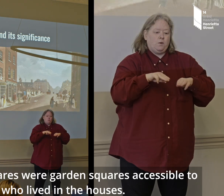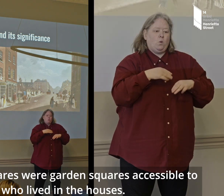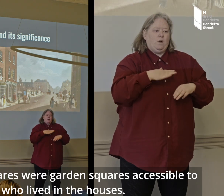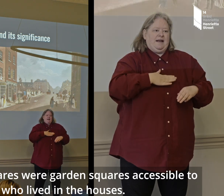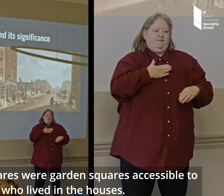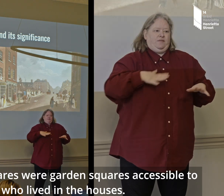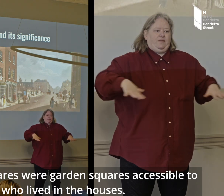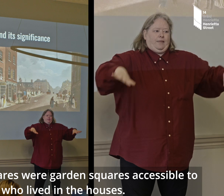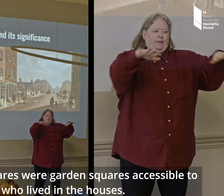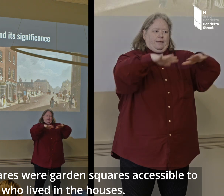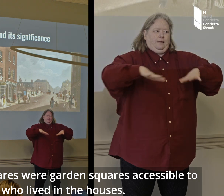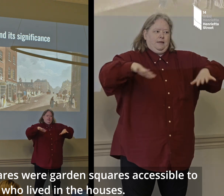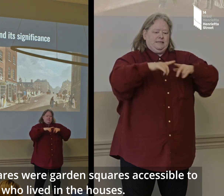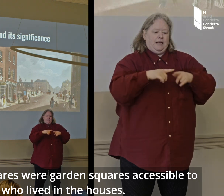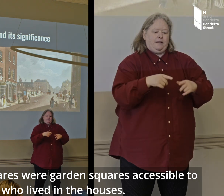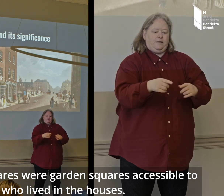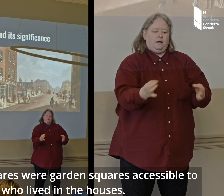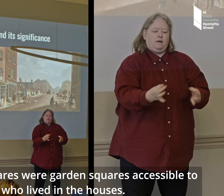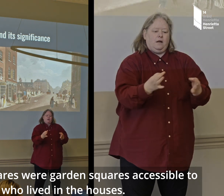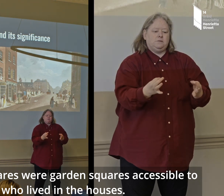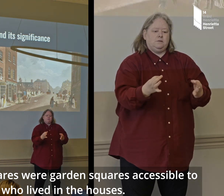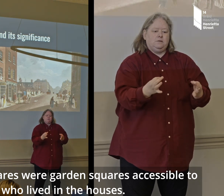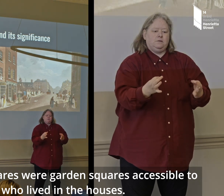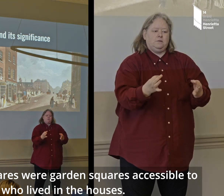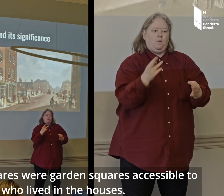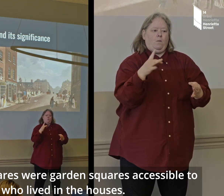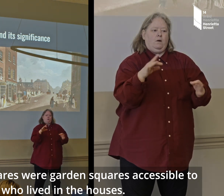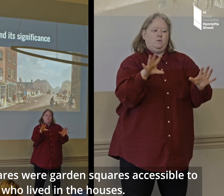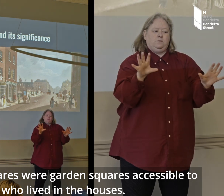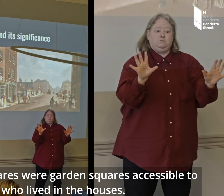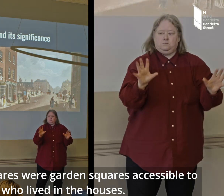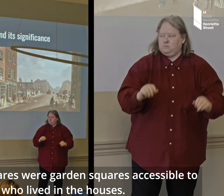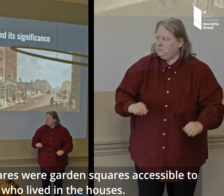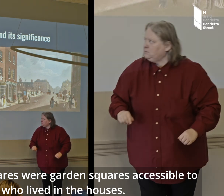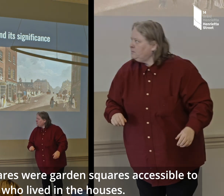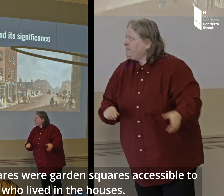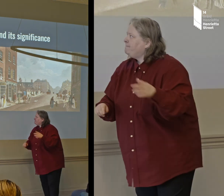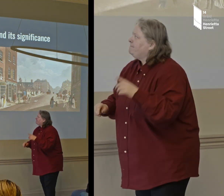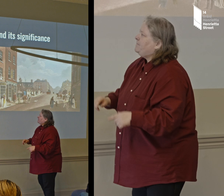And those squares were garden squares accessible to those who lived in the houses.